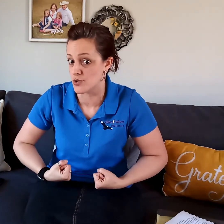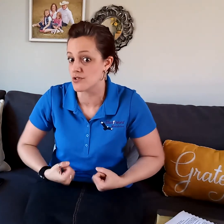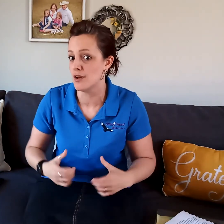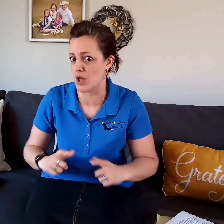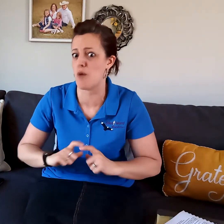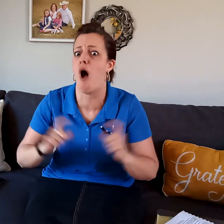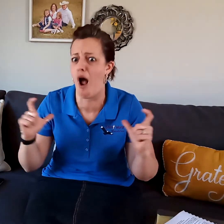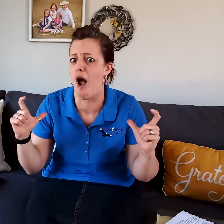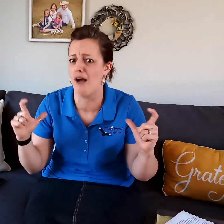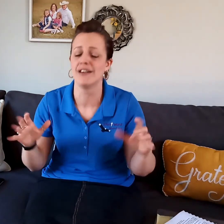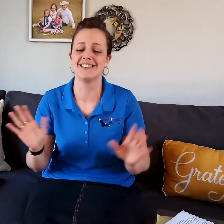muscles.